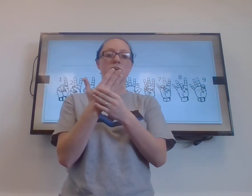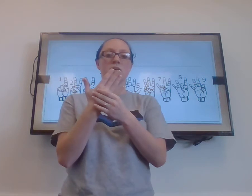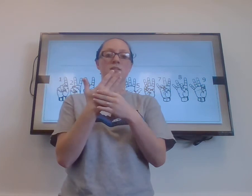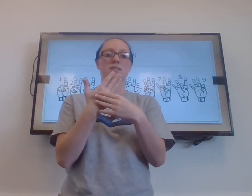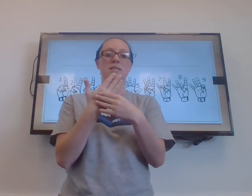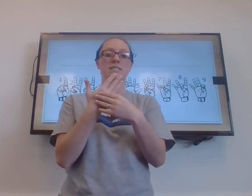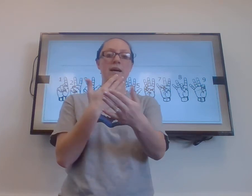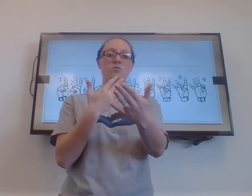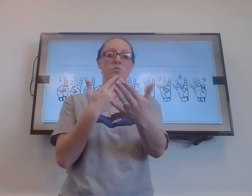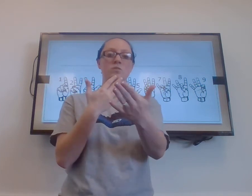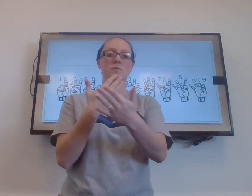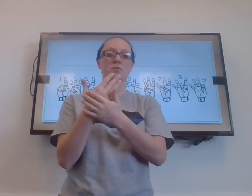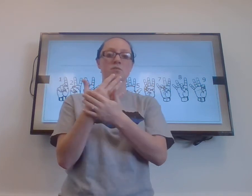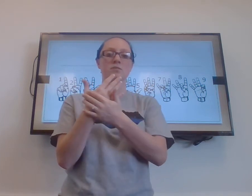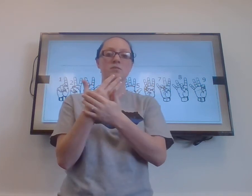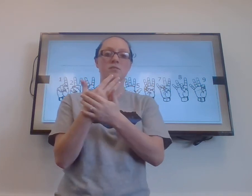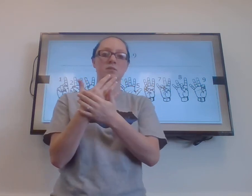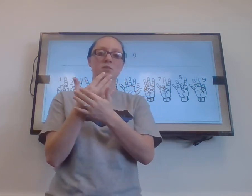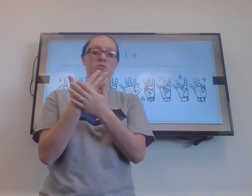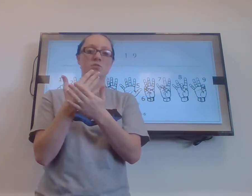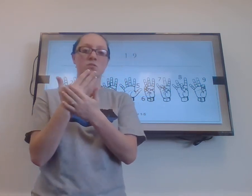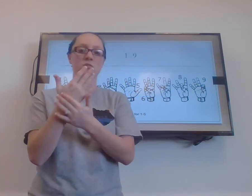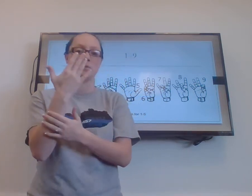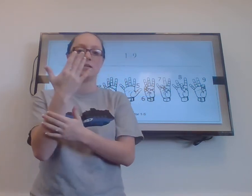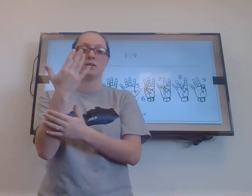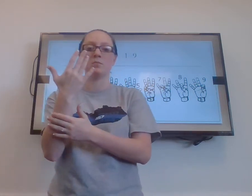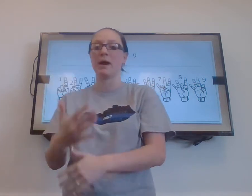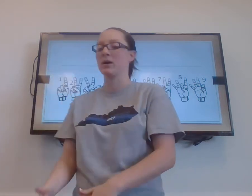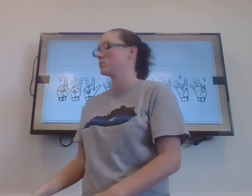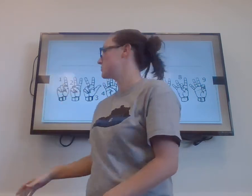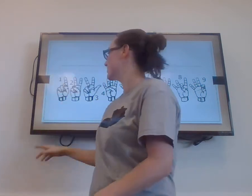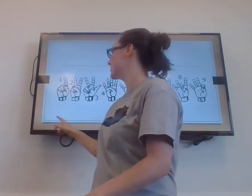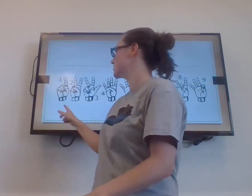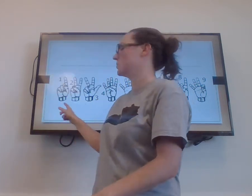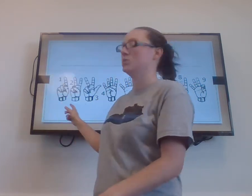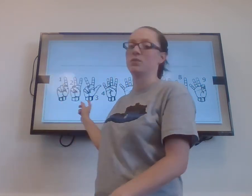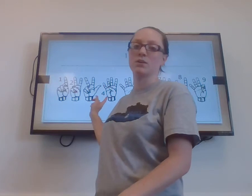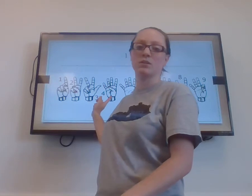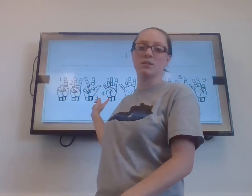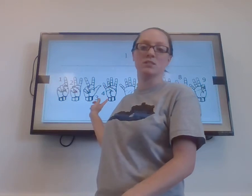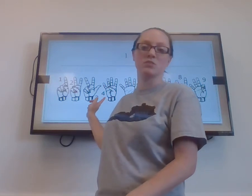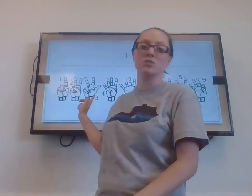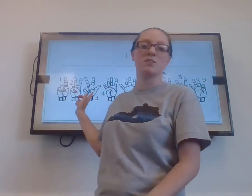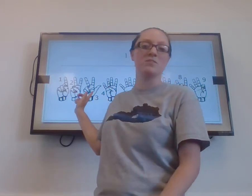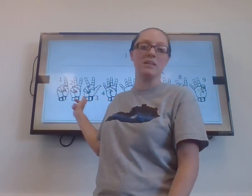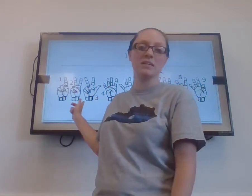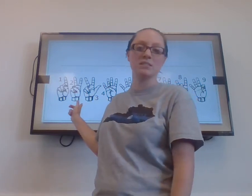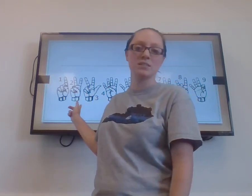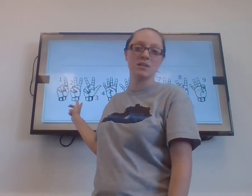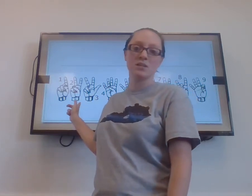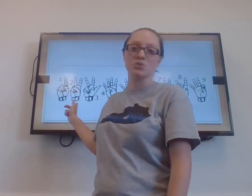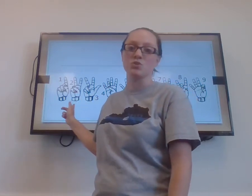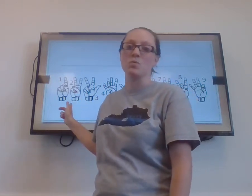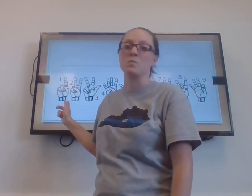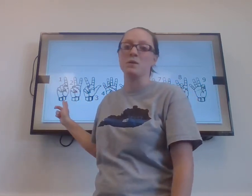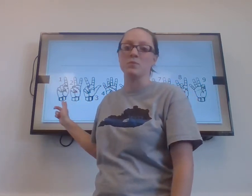hand is out towards the person. So it's going to be backwards from what they're showing you here. This is just convenience to show the people